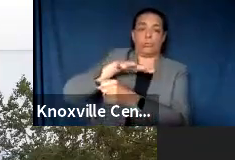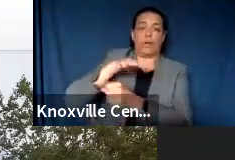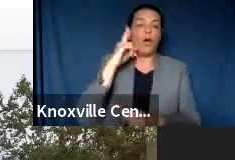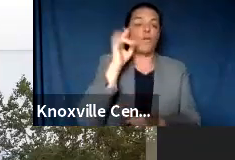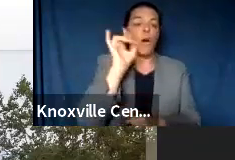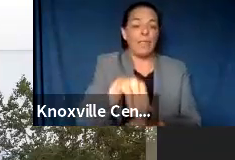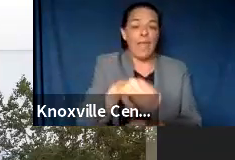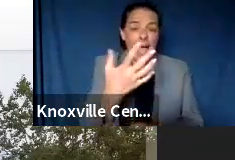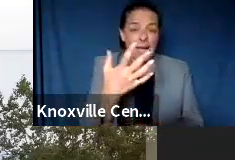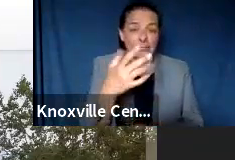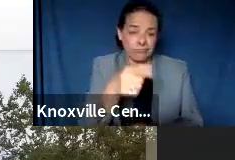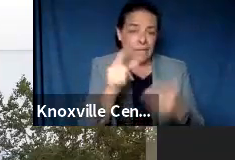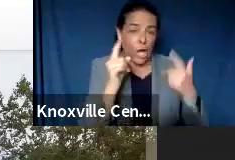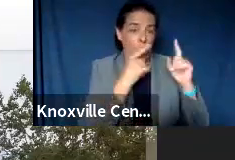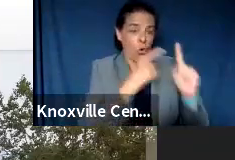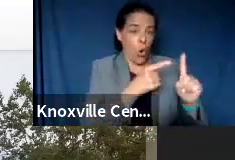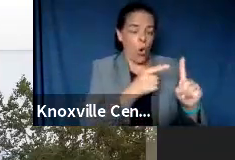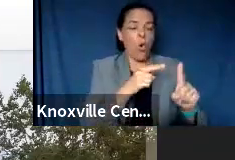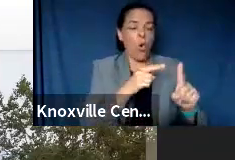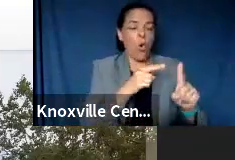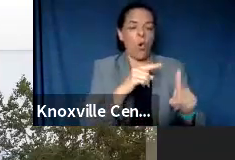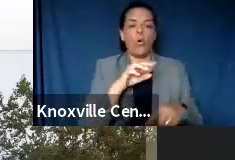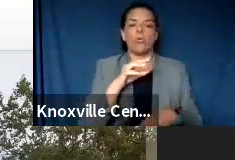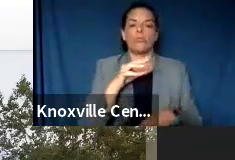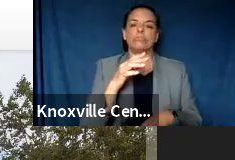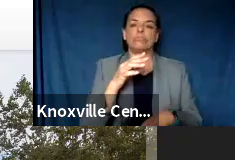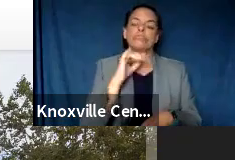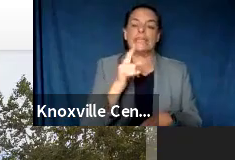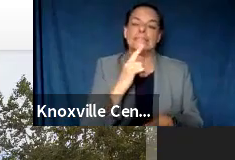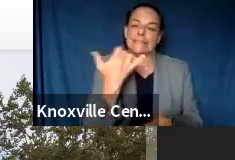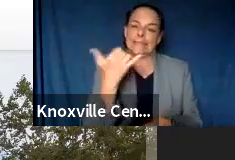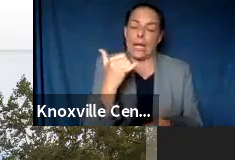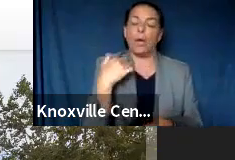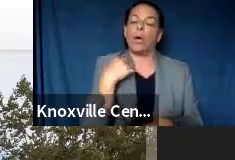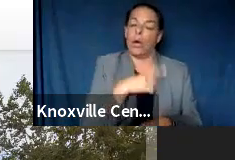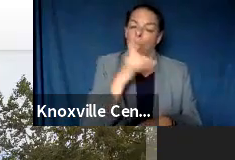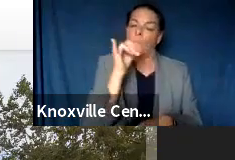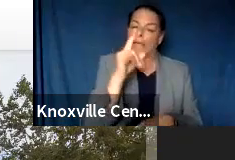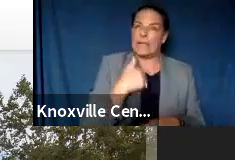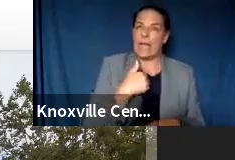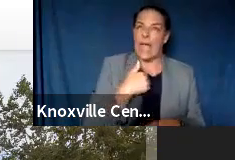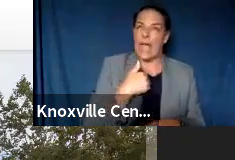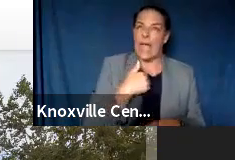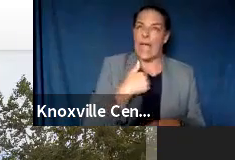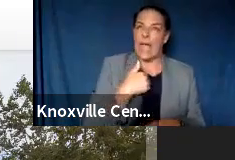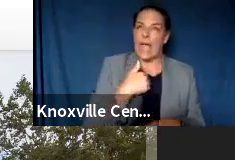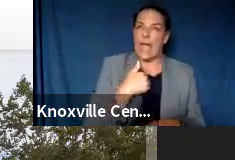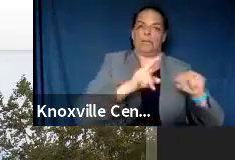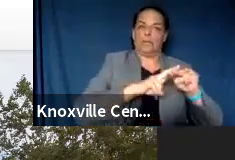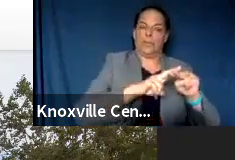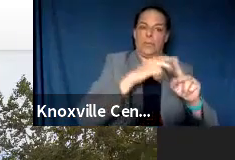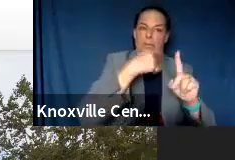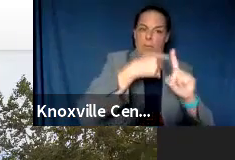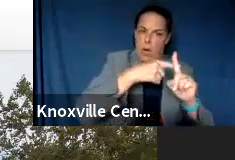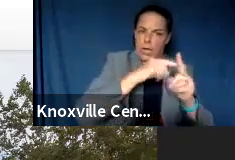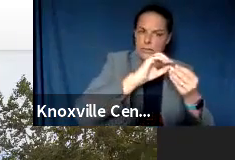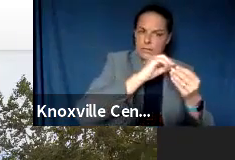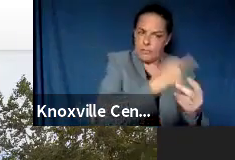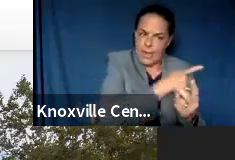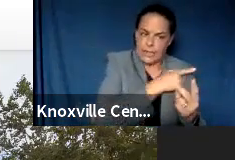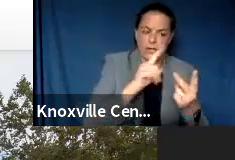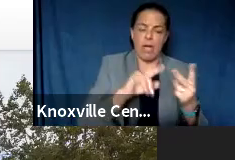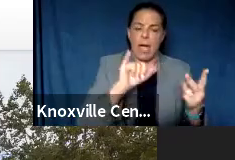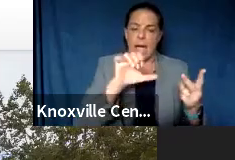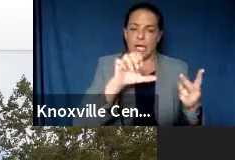yellow. We did experience days of statistically significant increases regarding positive patients, ICU